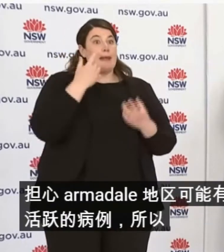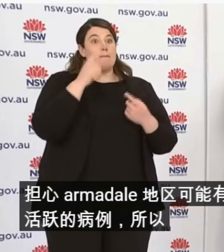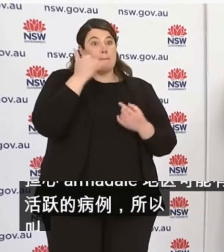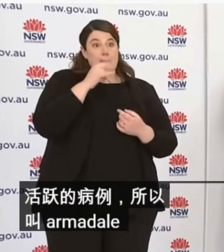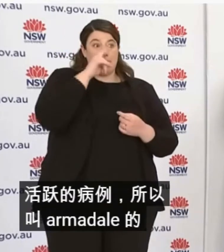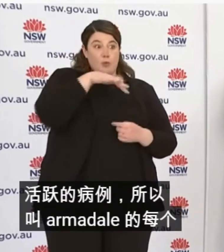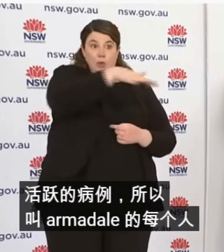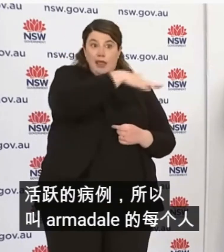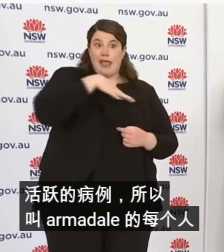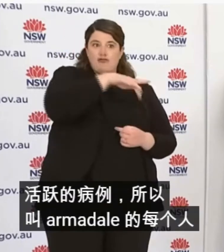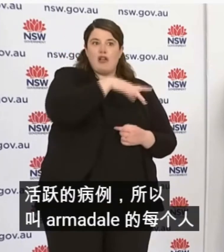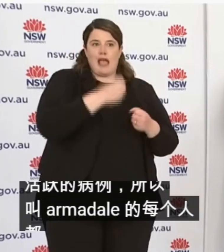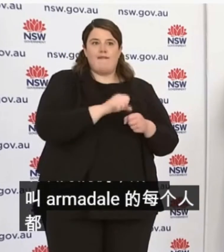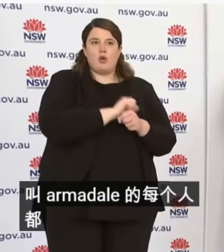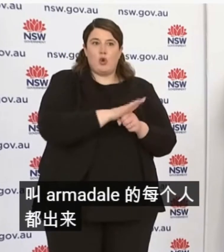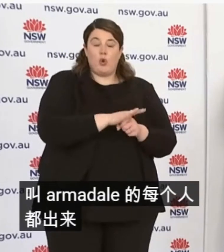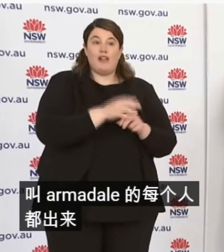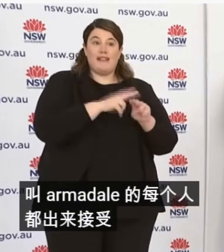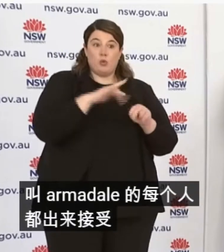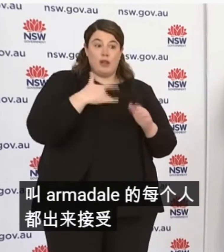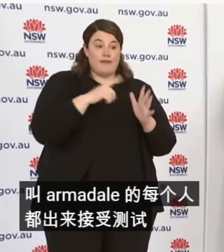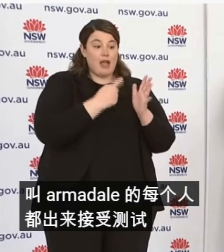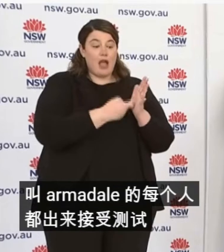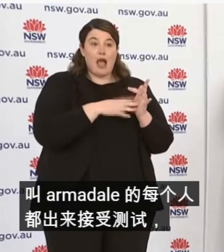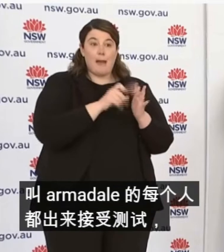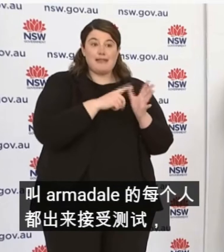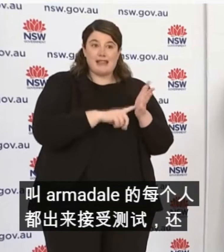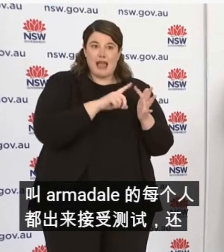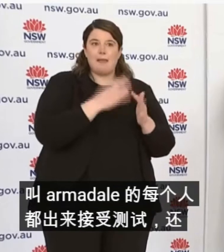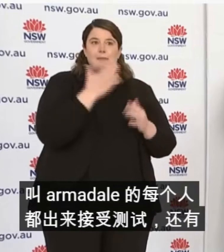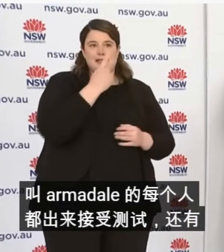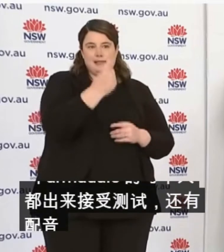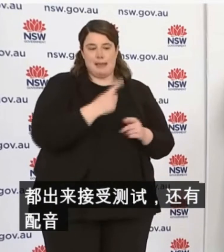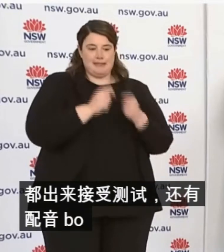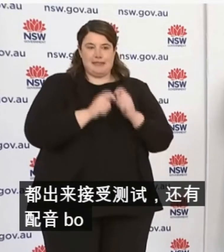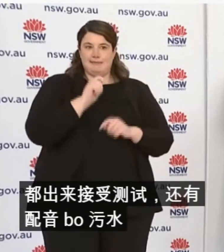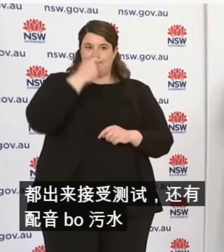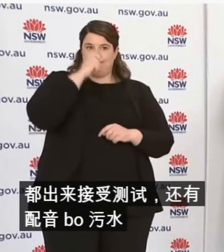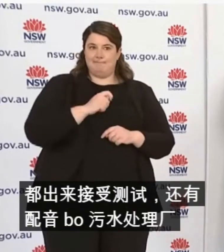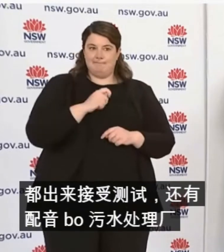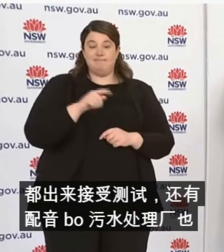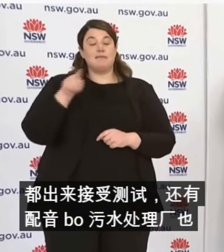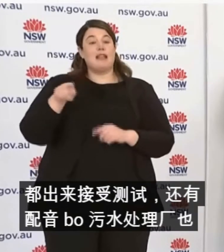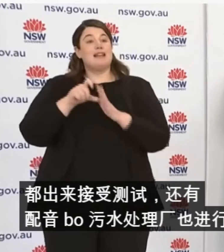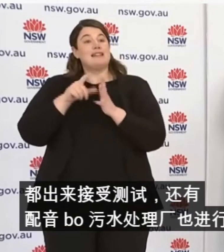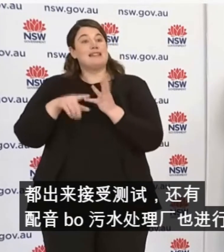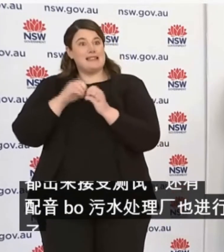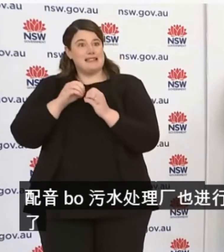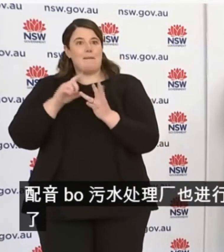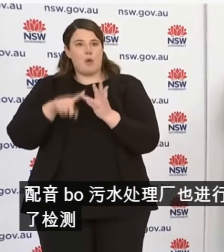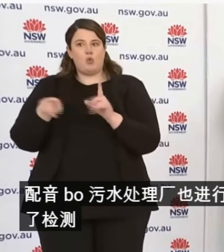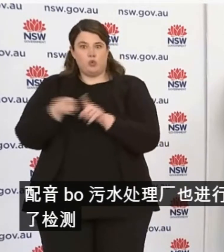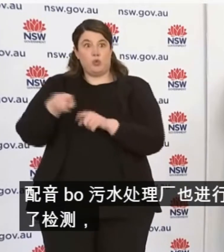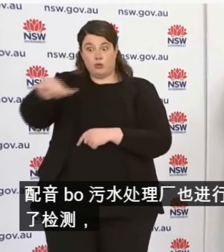Armidale. So I call everyone in Armidale to come out and get tested, and also the Dubbo sewage plant that has also had